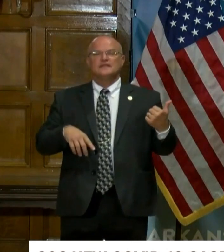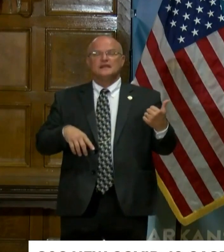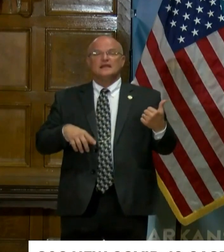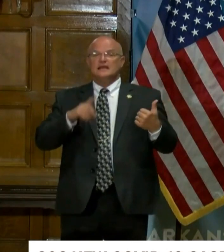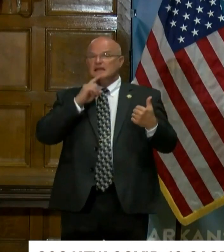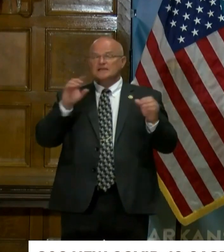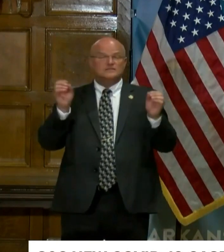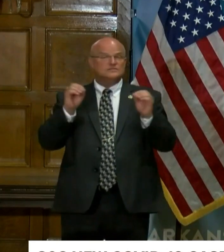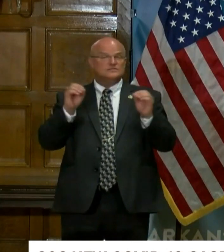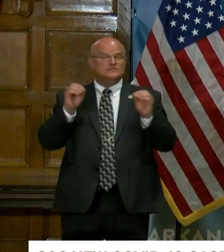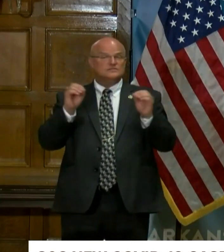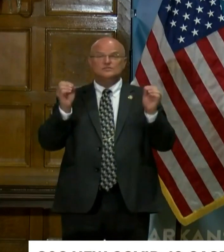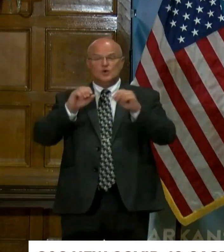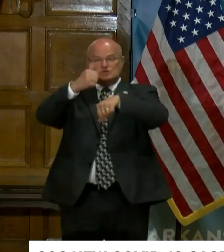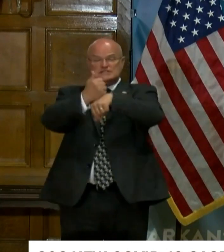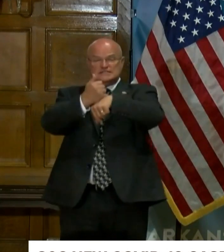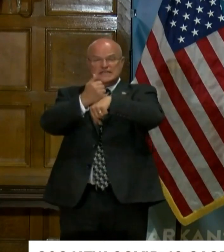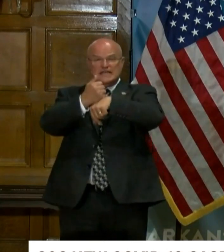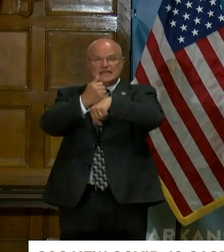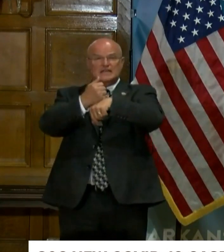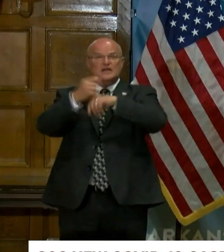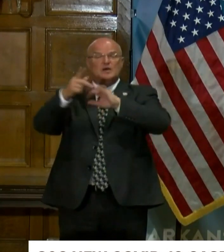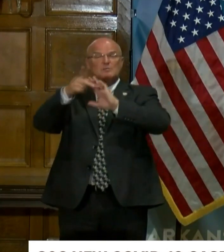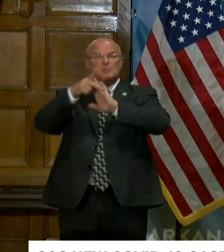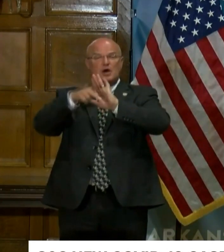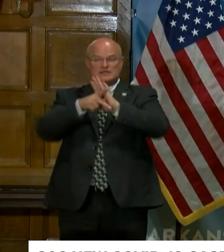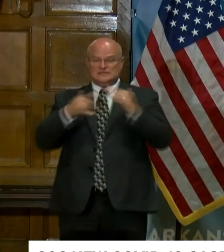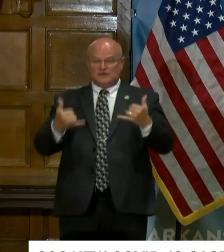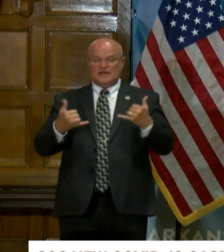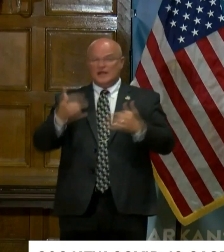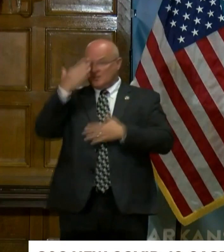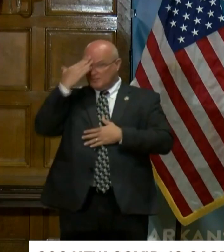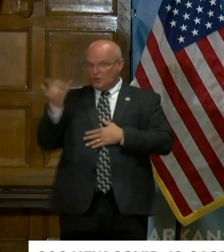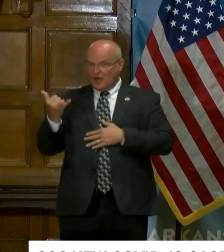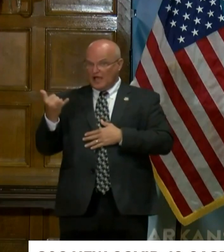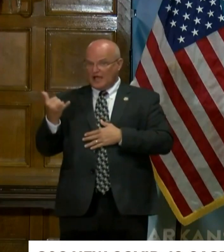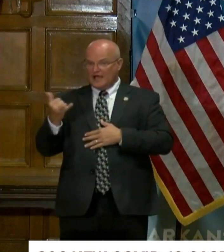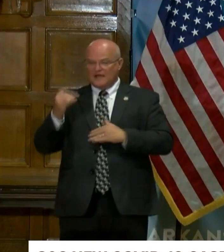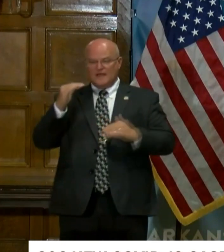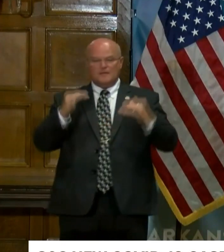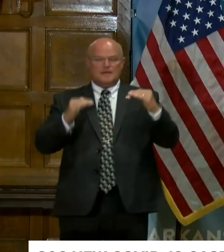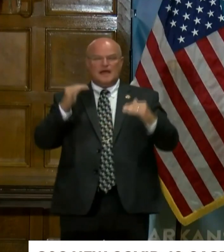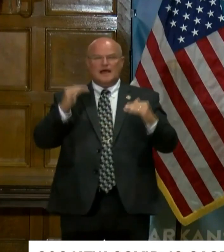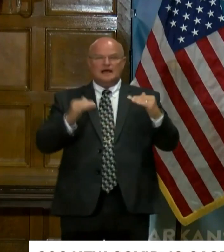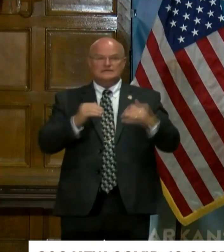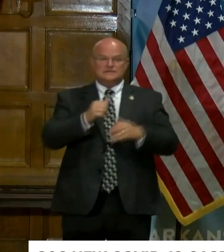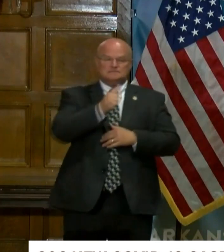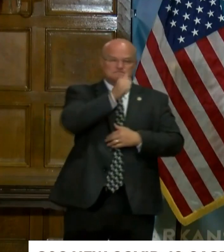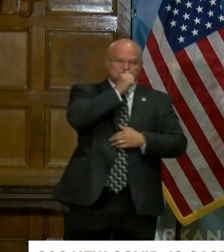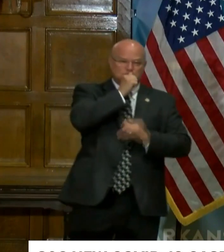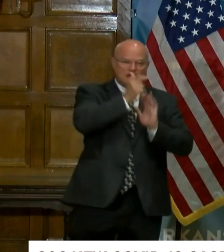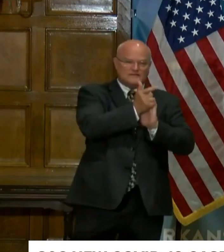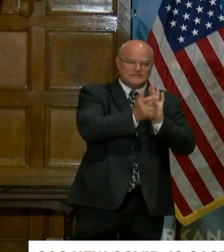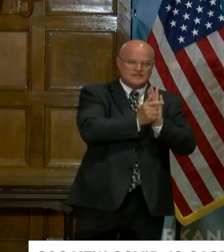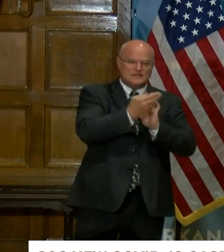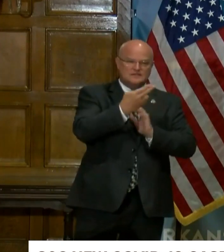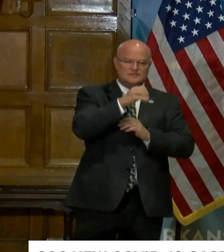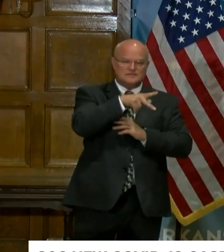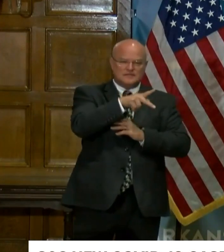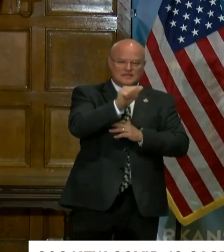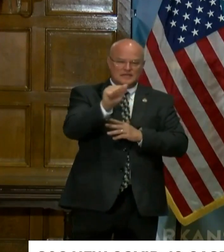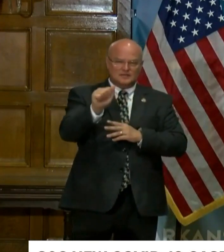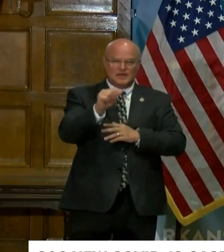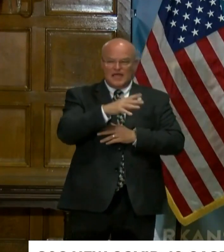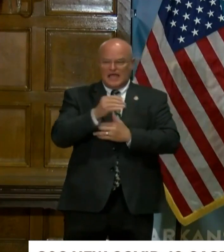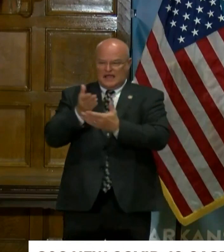And there is no set policy or procedure at this point because the balance between privacy laws, HIPAA, and